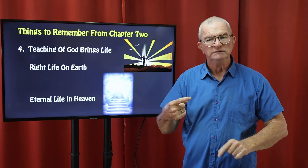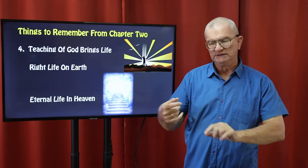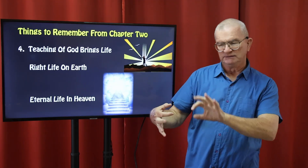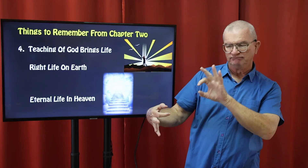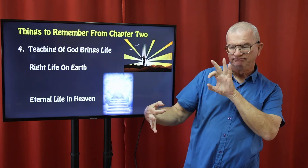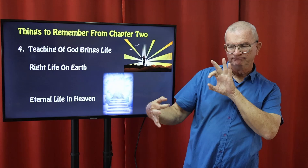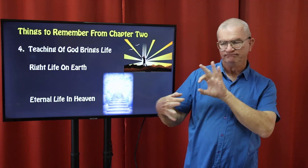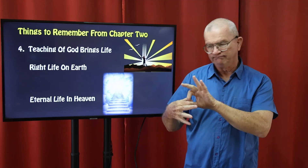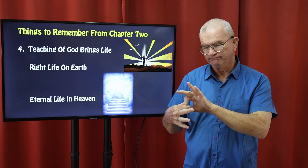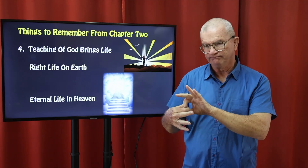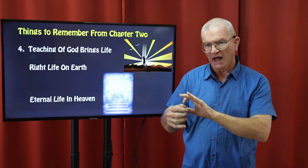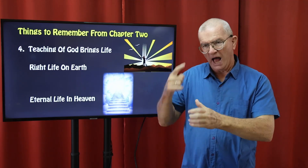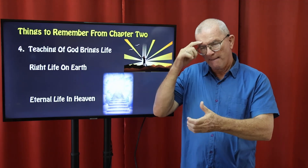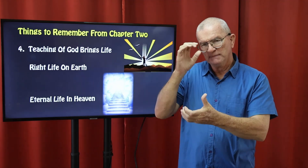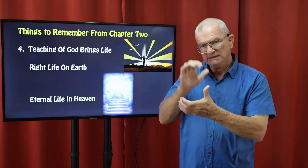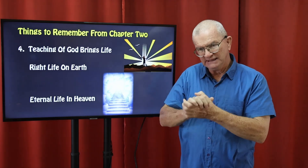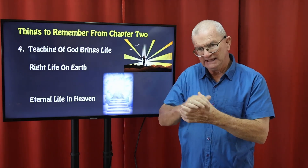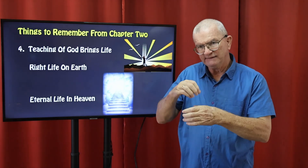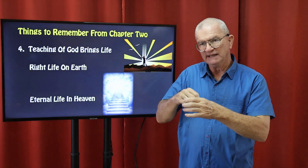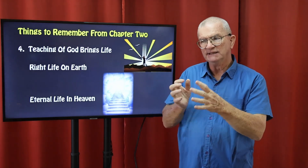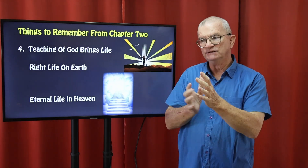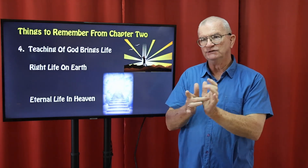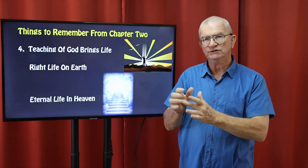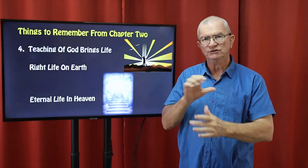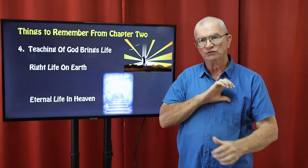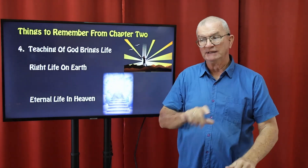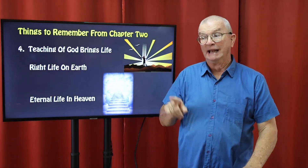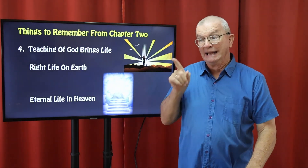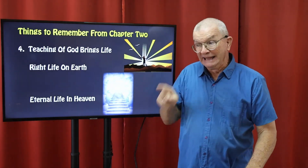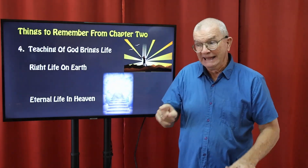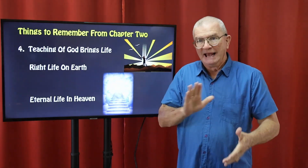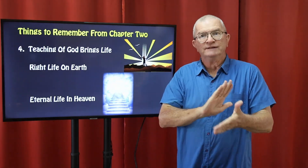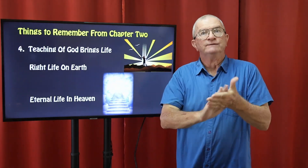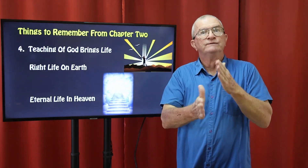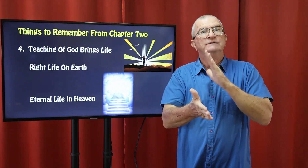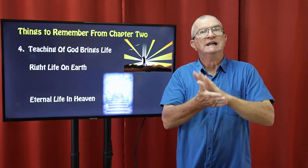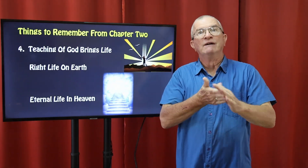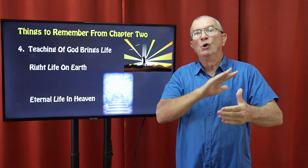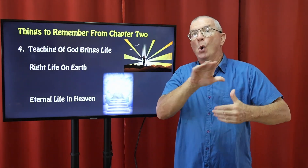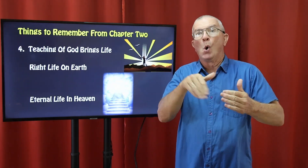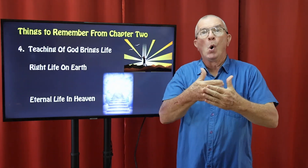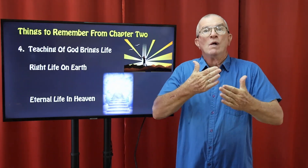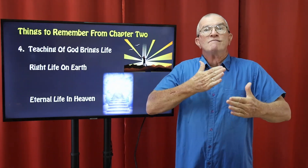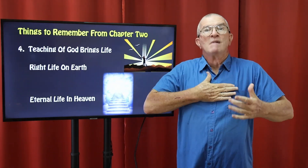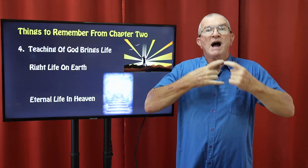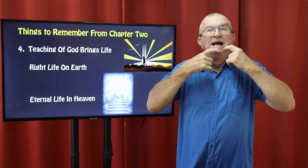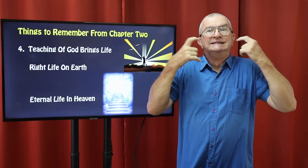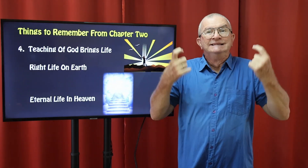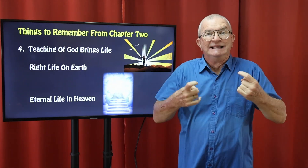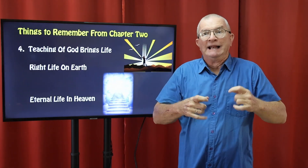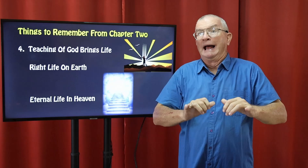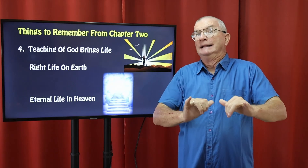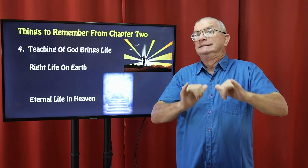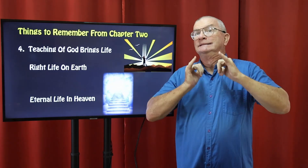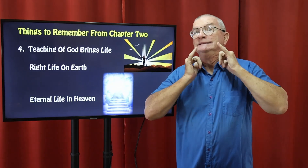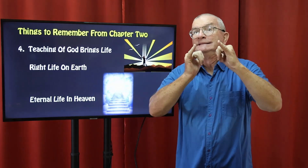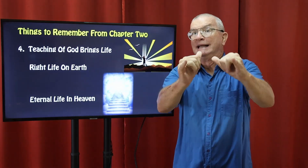Only because of my relationship, I believe in Jesus Christ. And He has forgiven all of my sins, just like